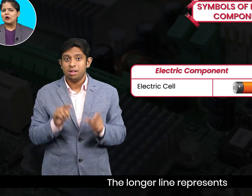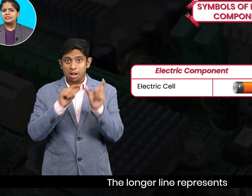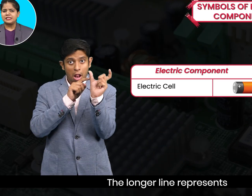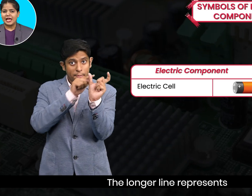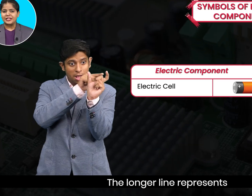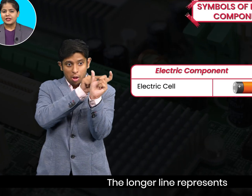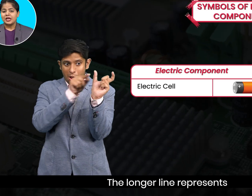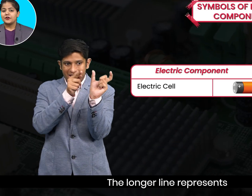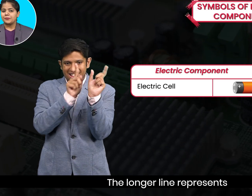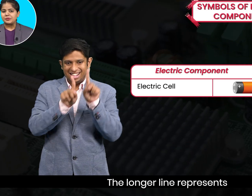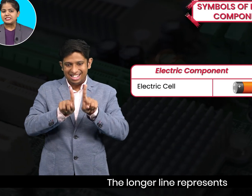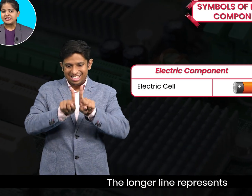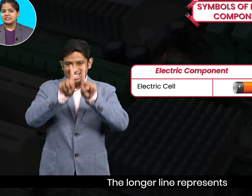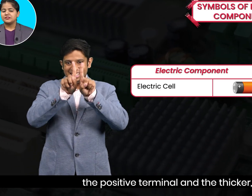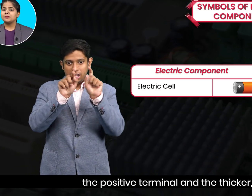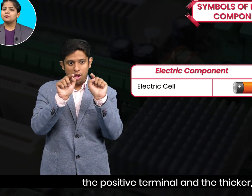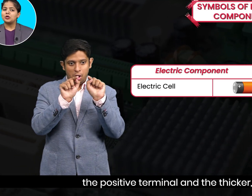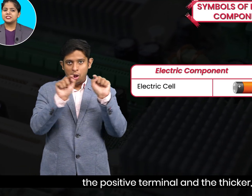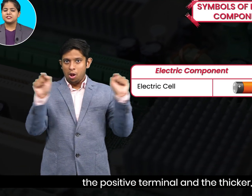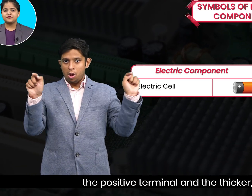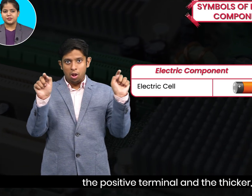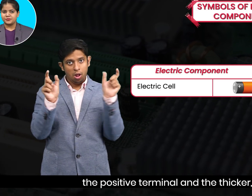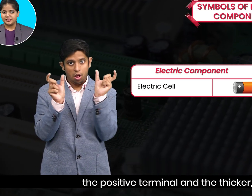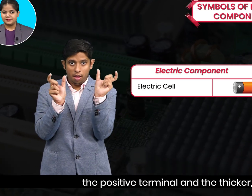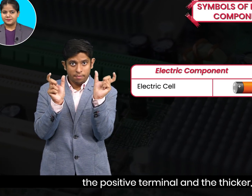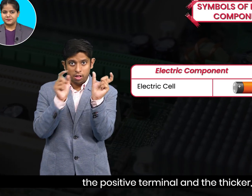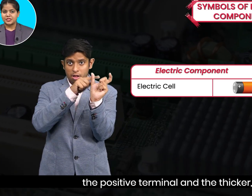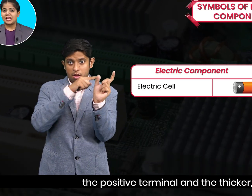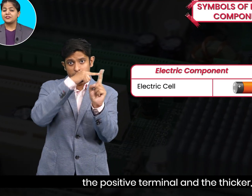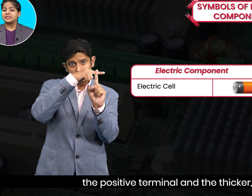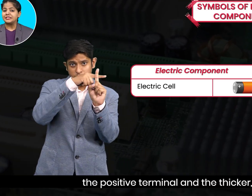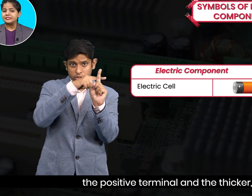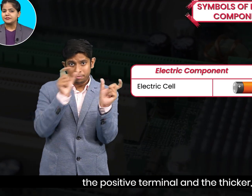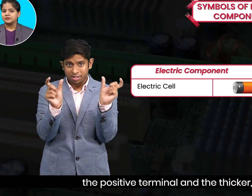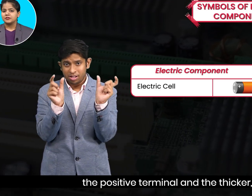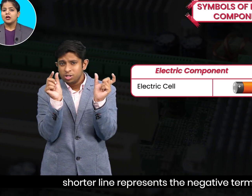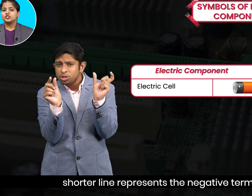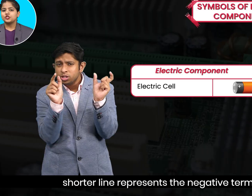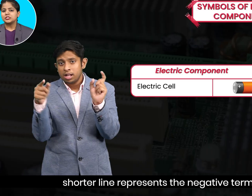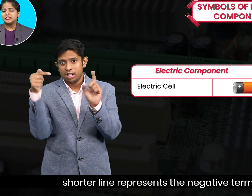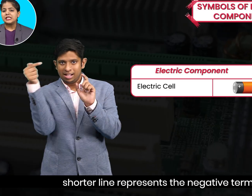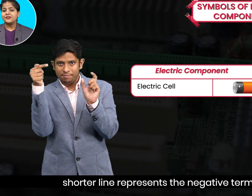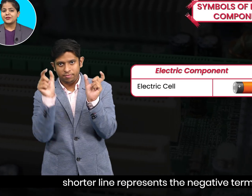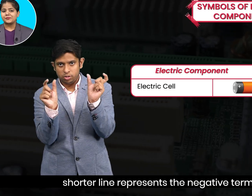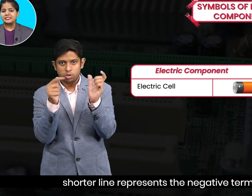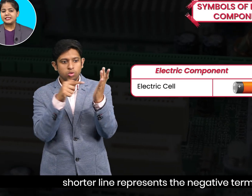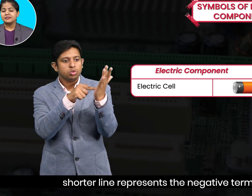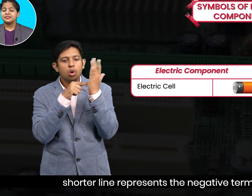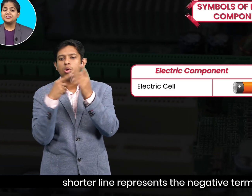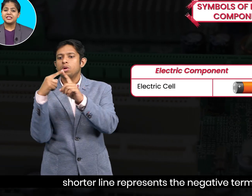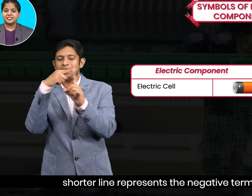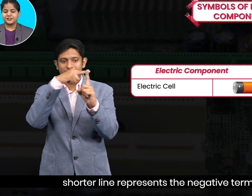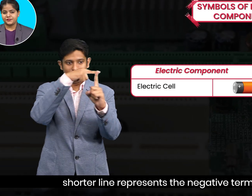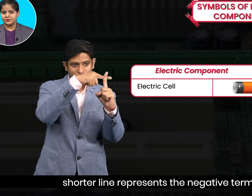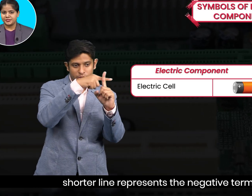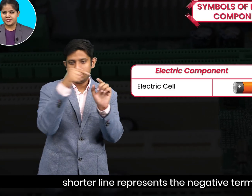The longer line represents the positive terminal and the thicker, shorter line represents the negative terminal.